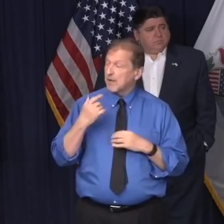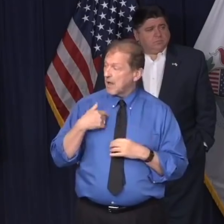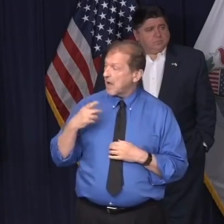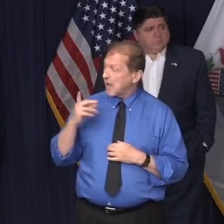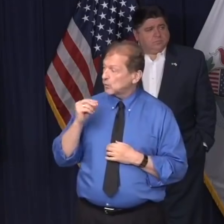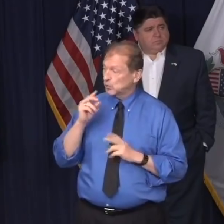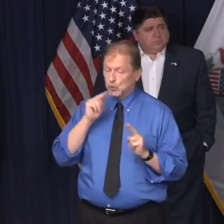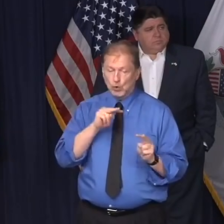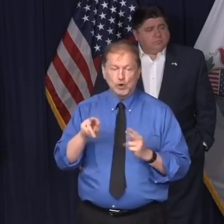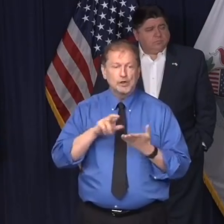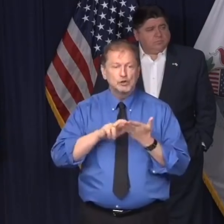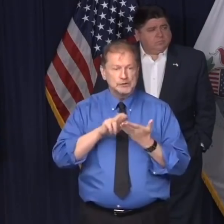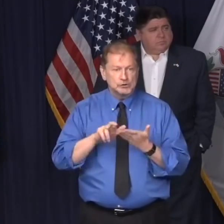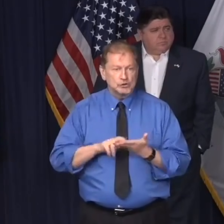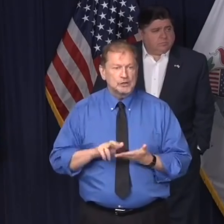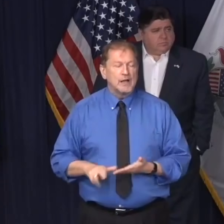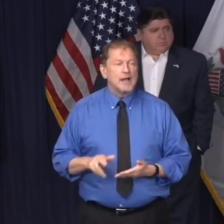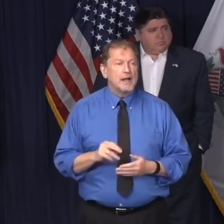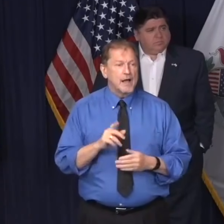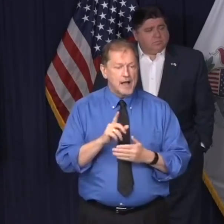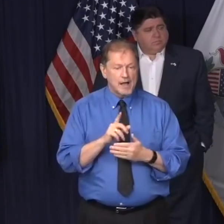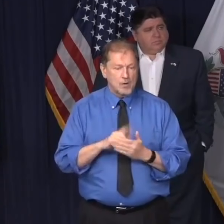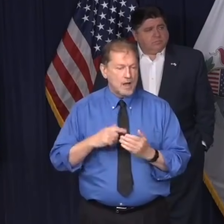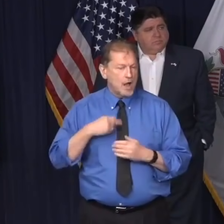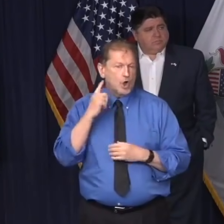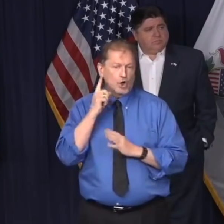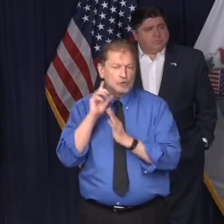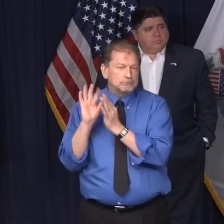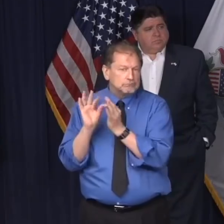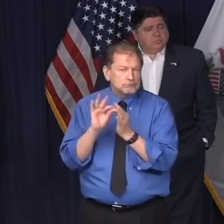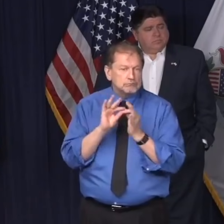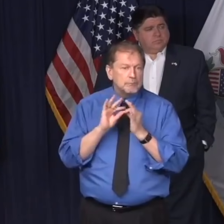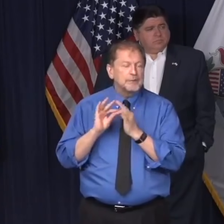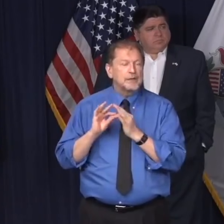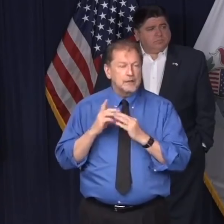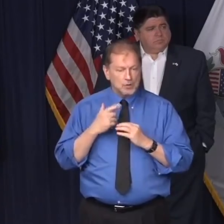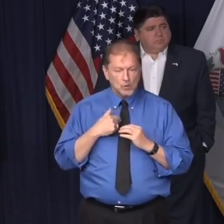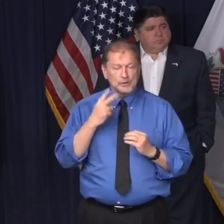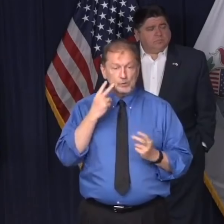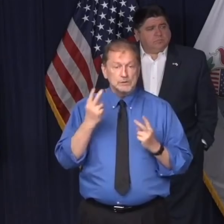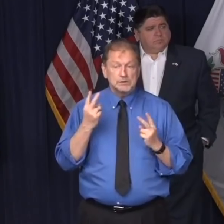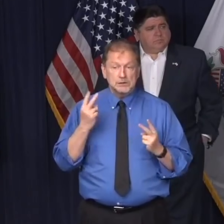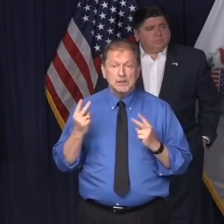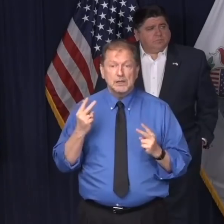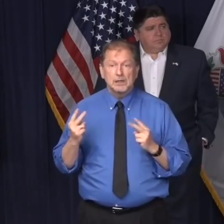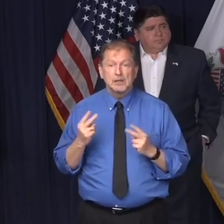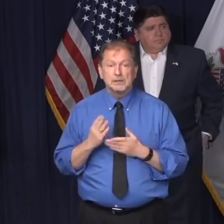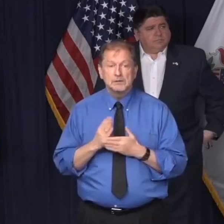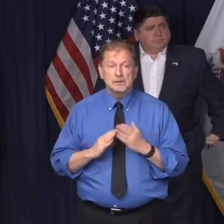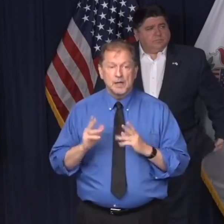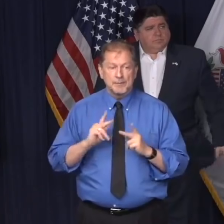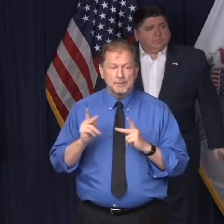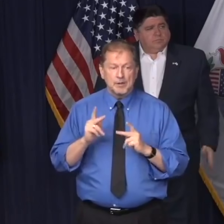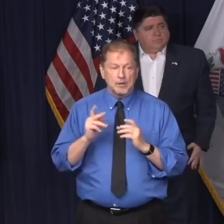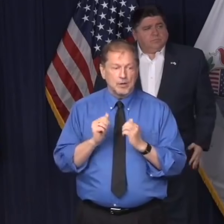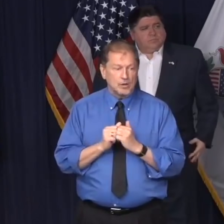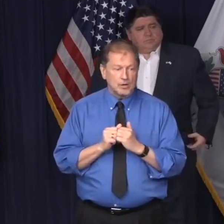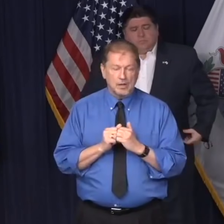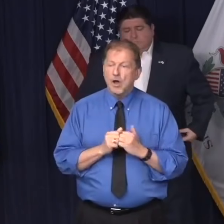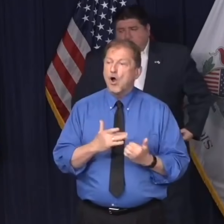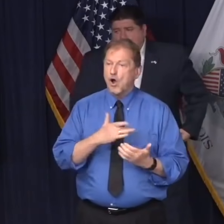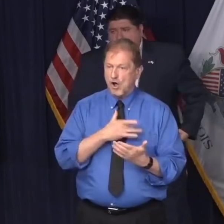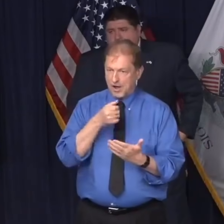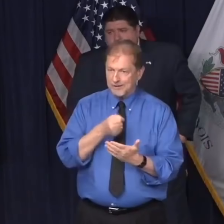literature, and actually from hearing anecdotal information, we are seeing people with acute